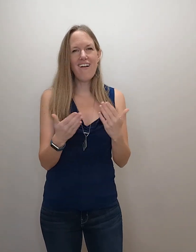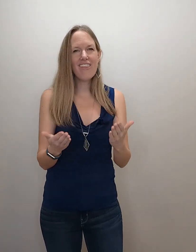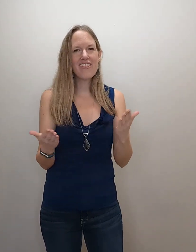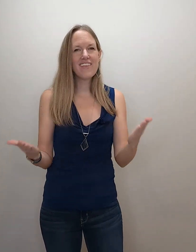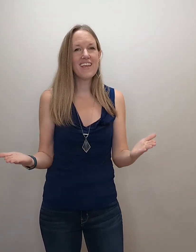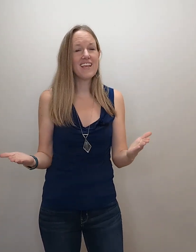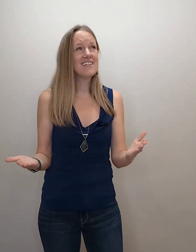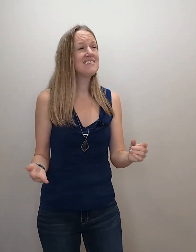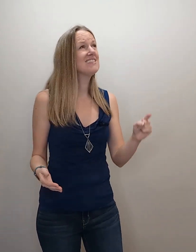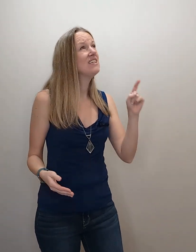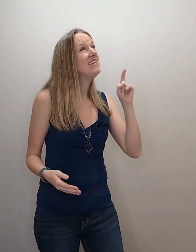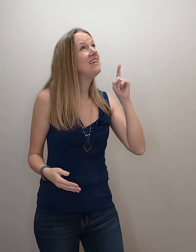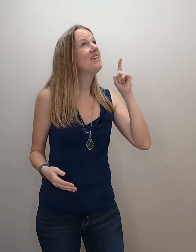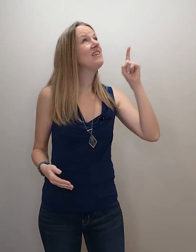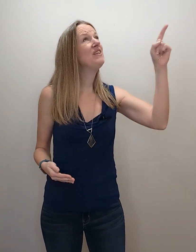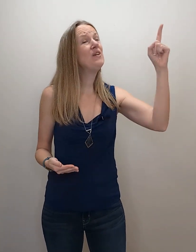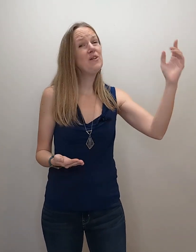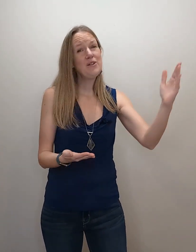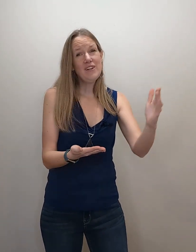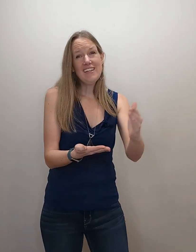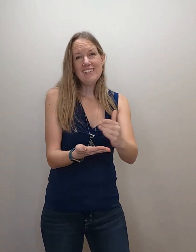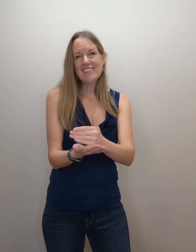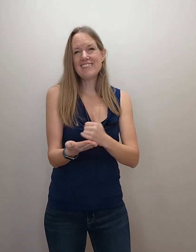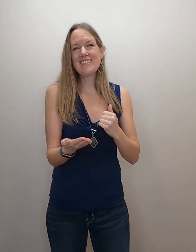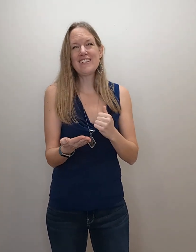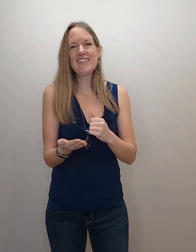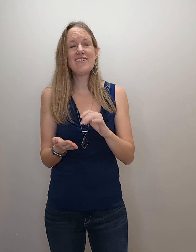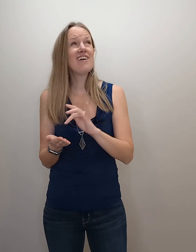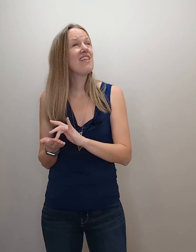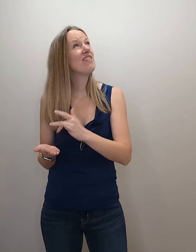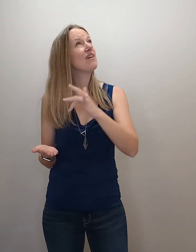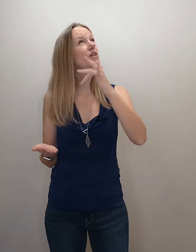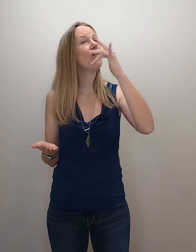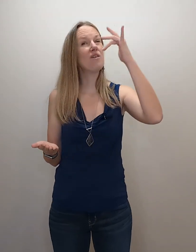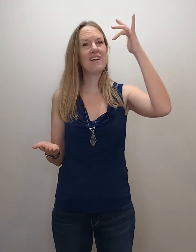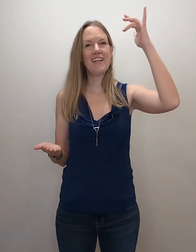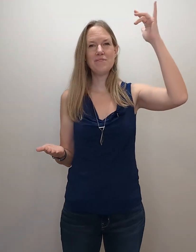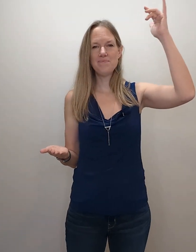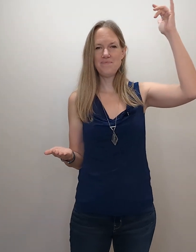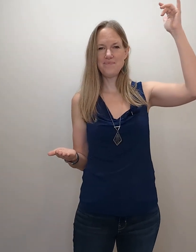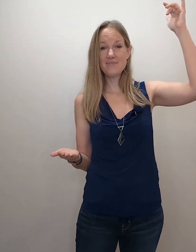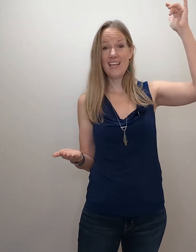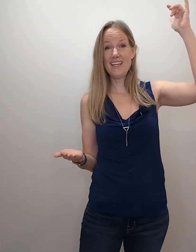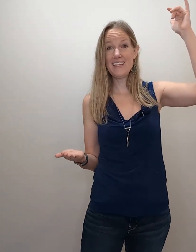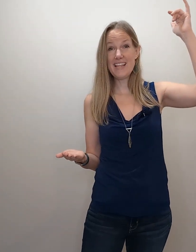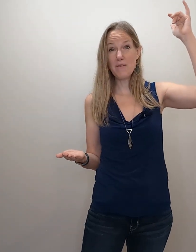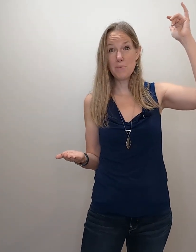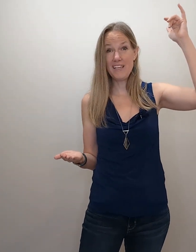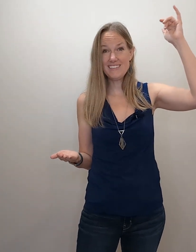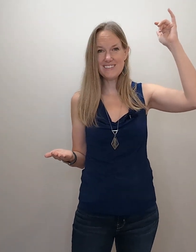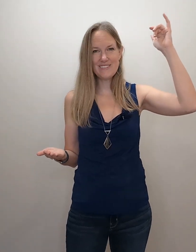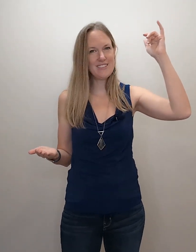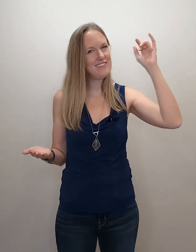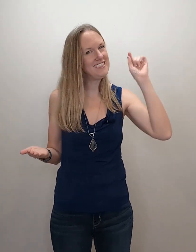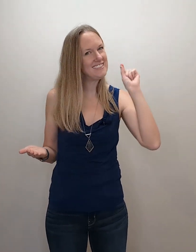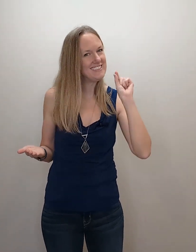all things. You deserve the glory. And then that repeats. We're going to do it just a